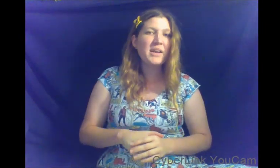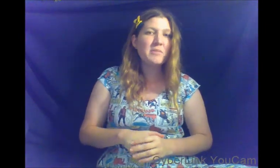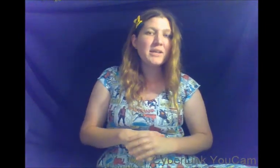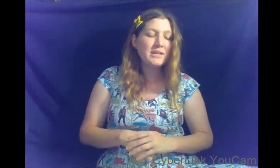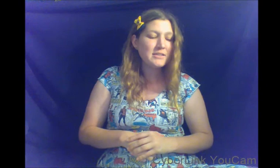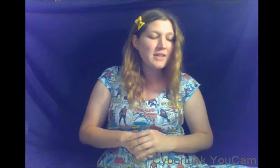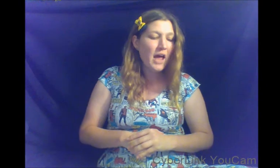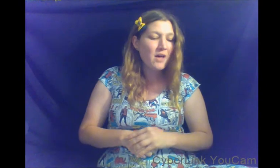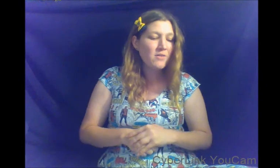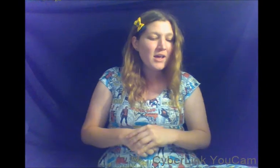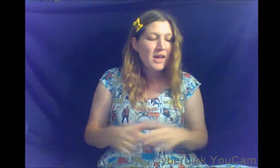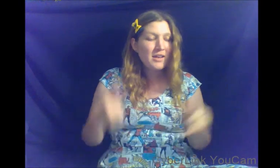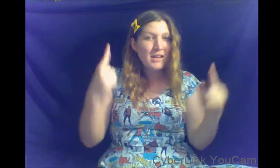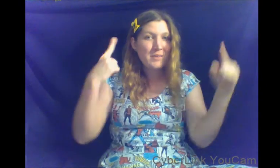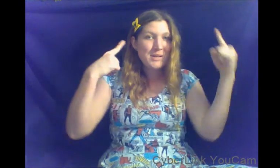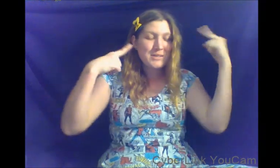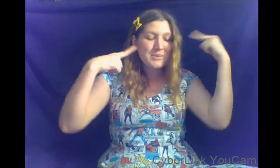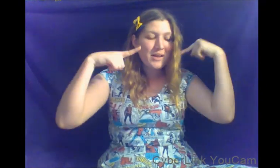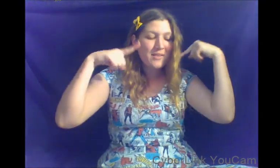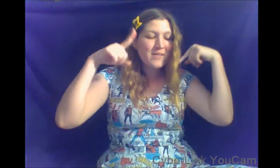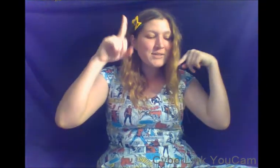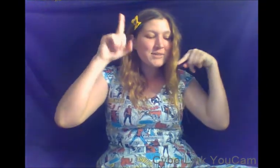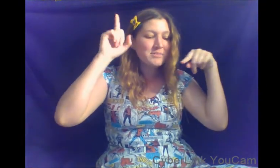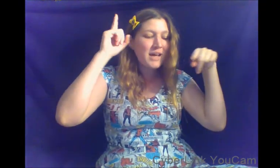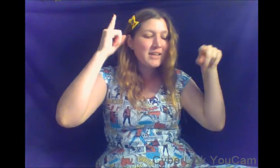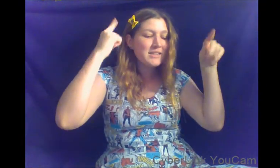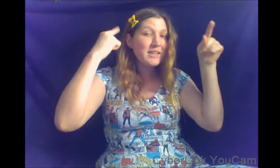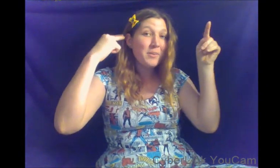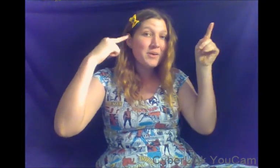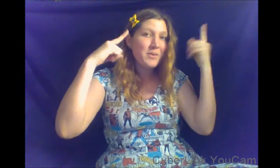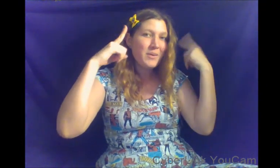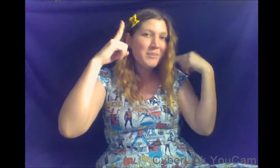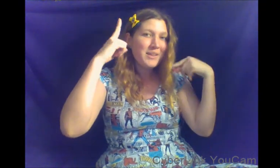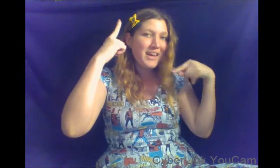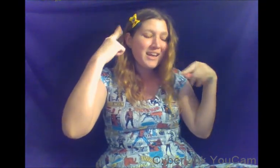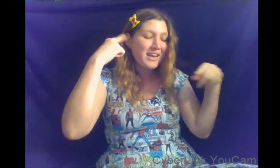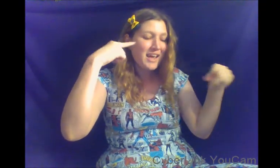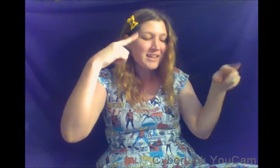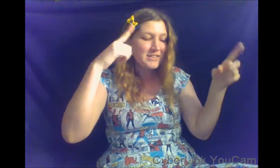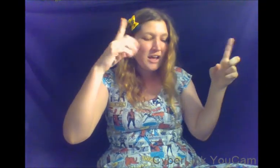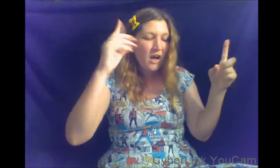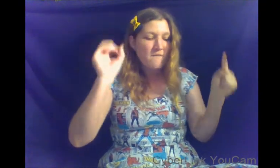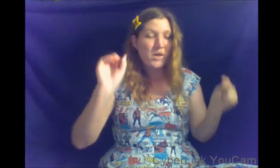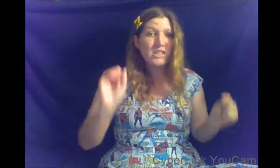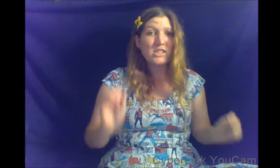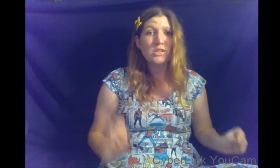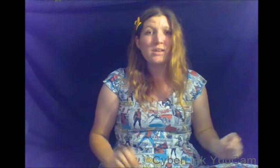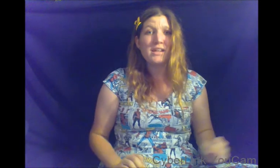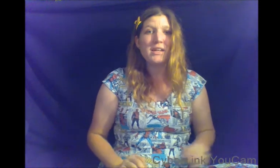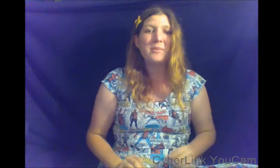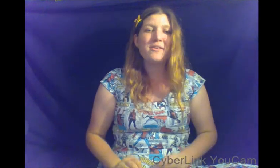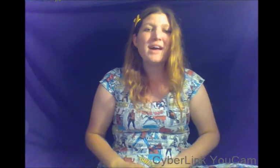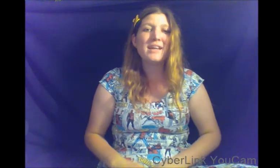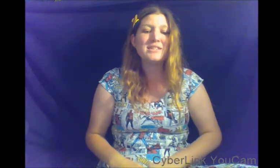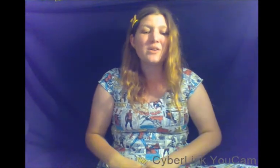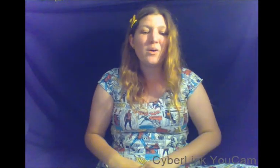me down. Nightmares swirl around your mind, keeping you up late at night, forcing you to keep your eyes